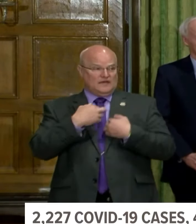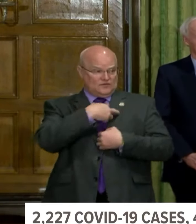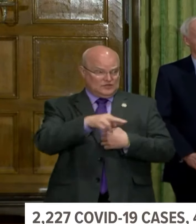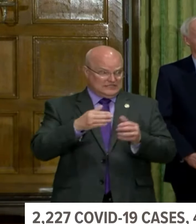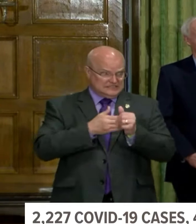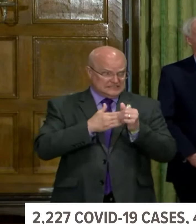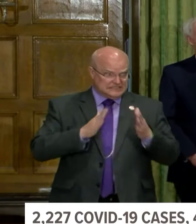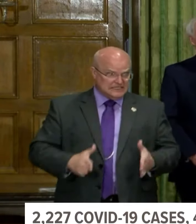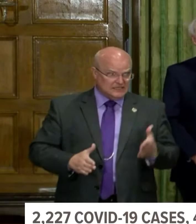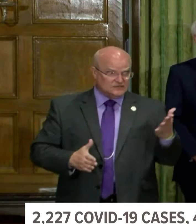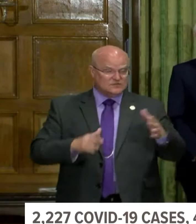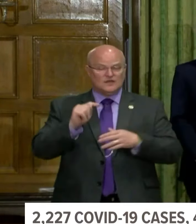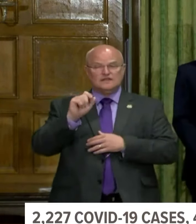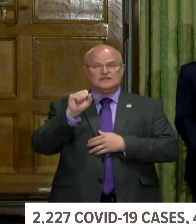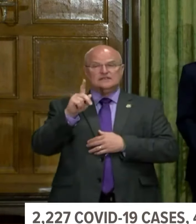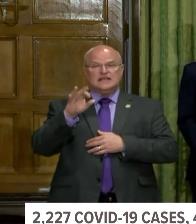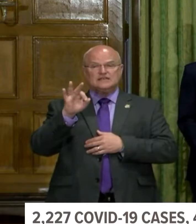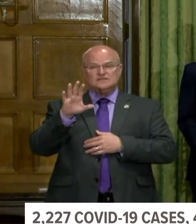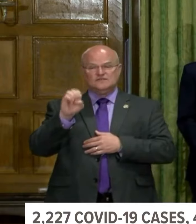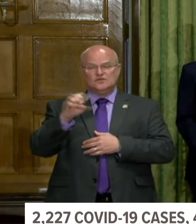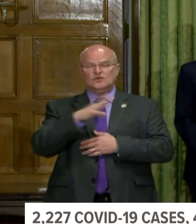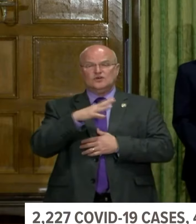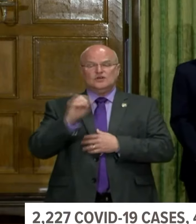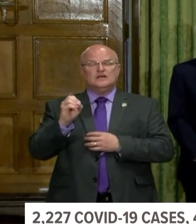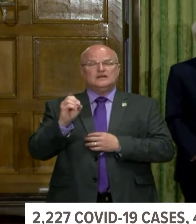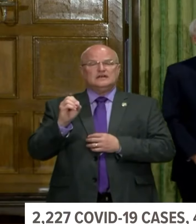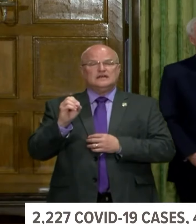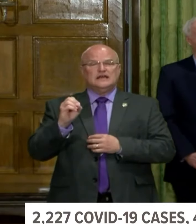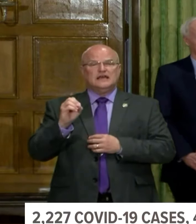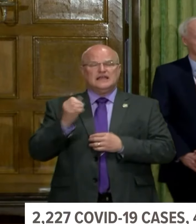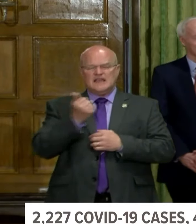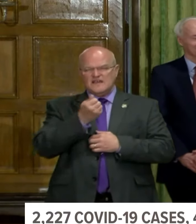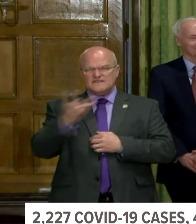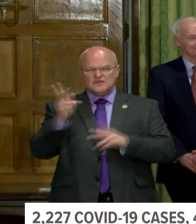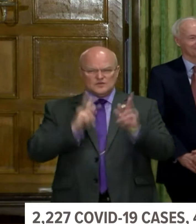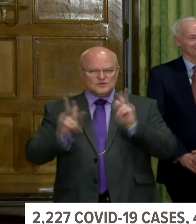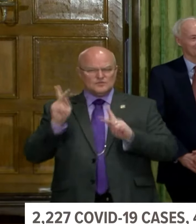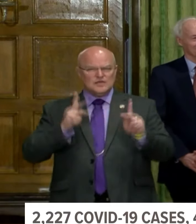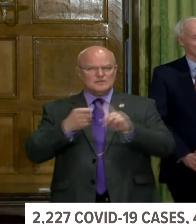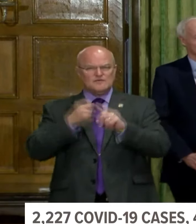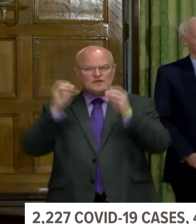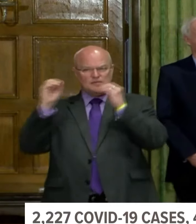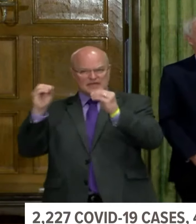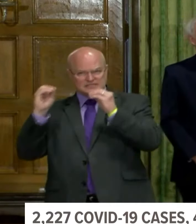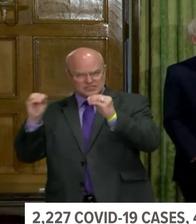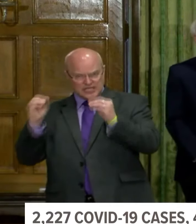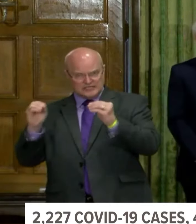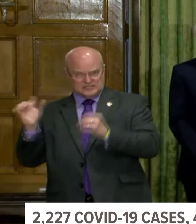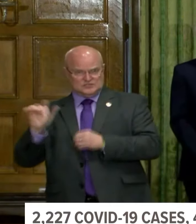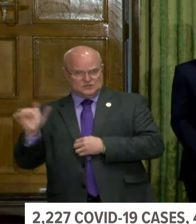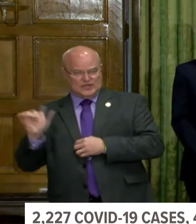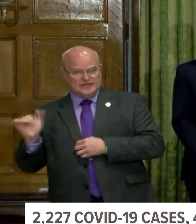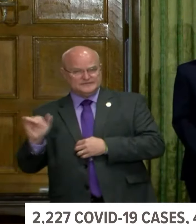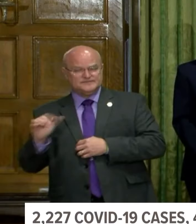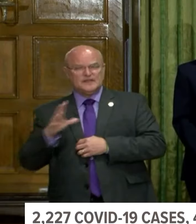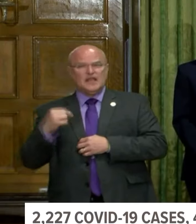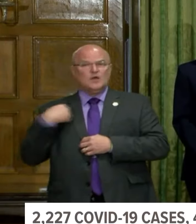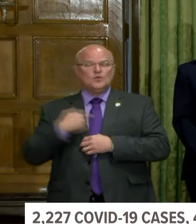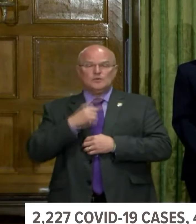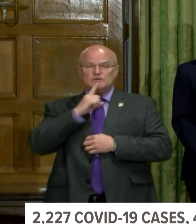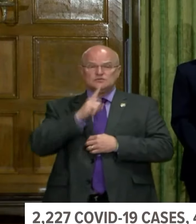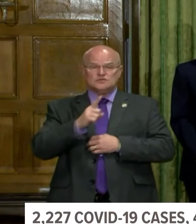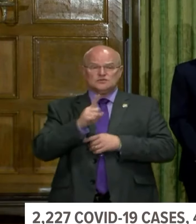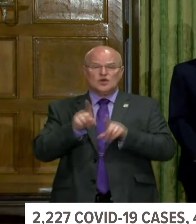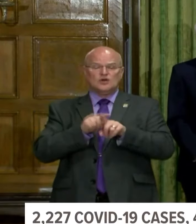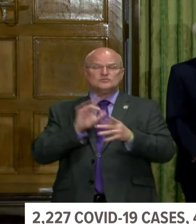religious leaders on the task force, and we've got a few folks from education as well. And we'll be sure